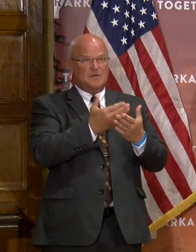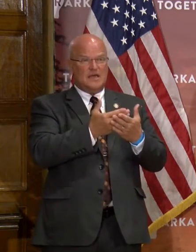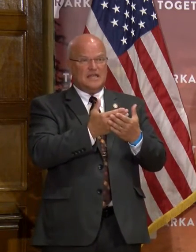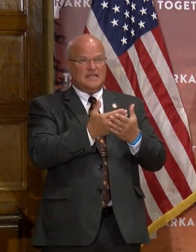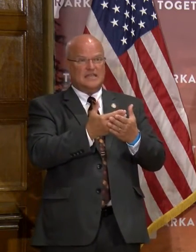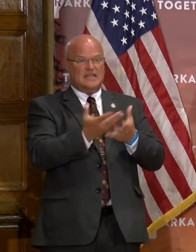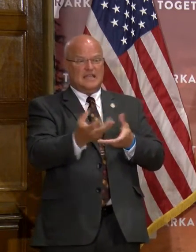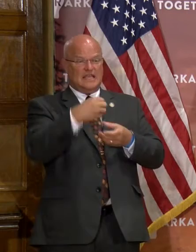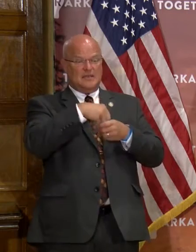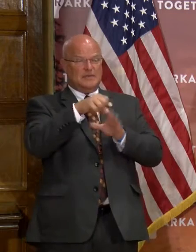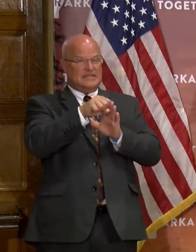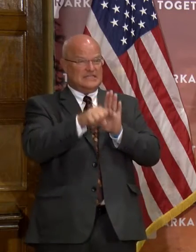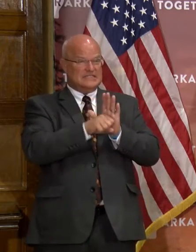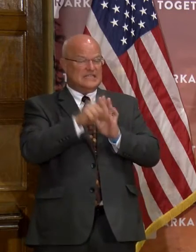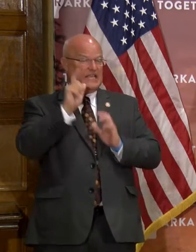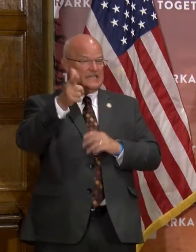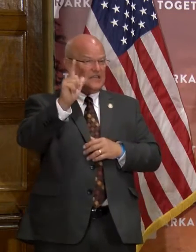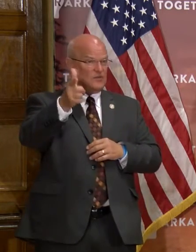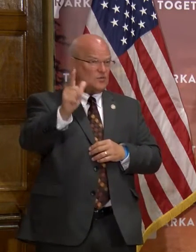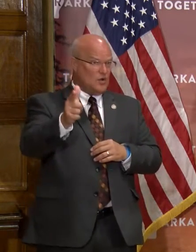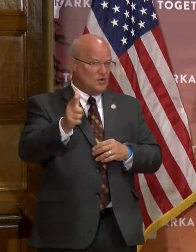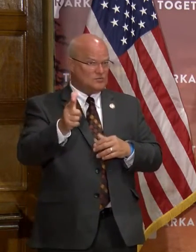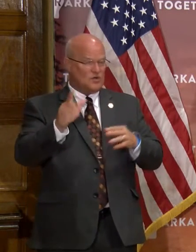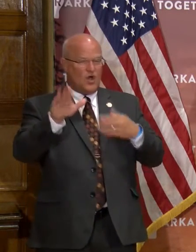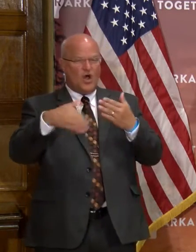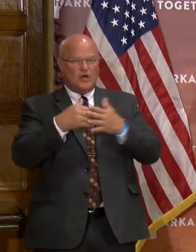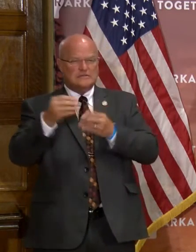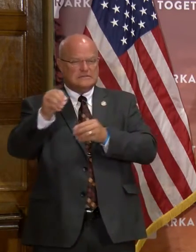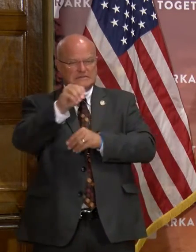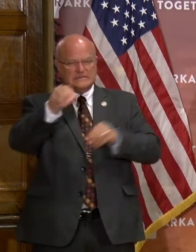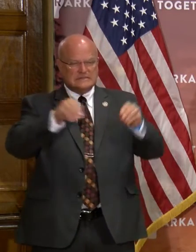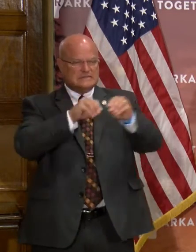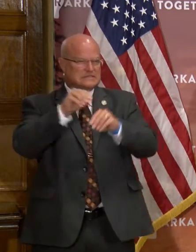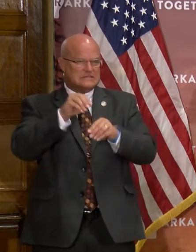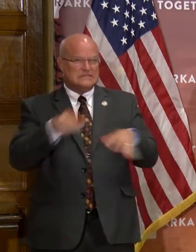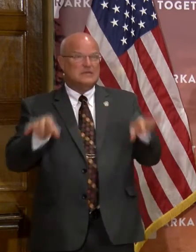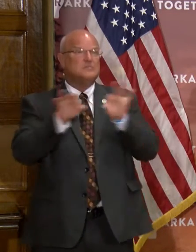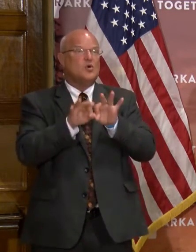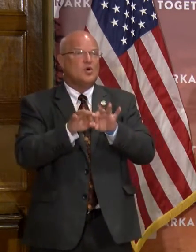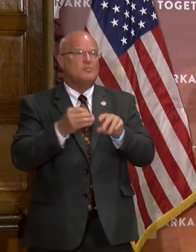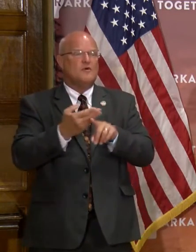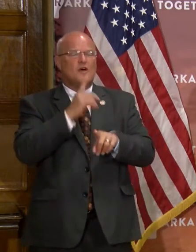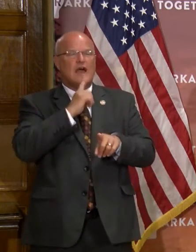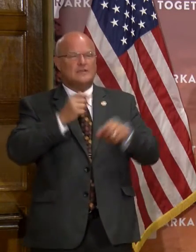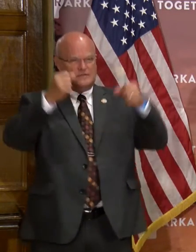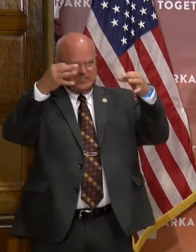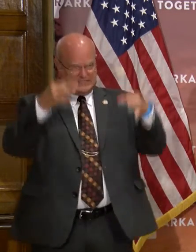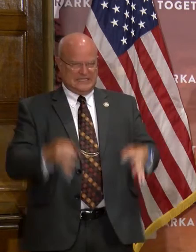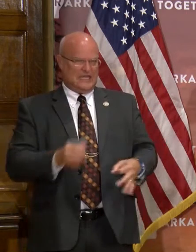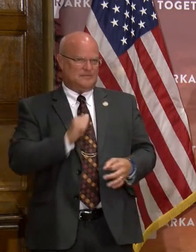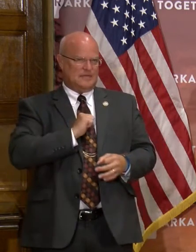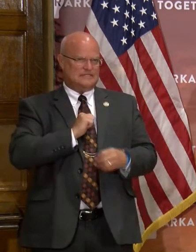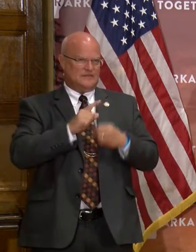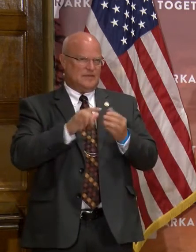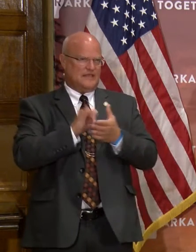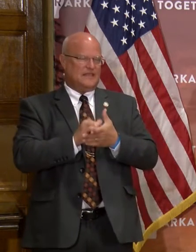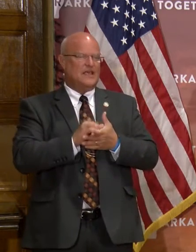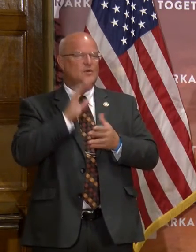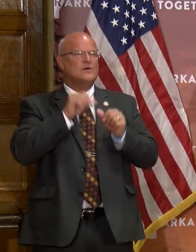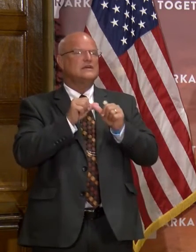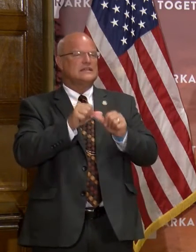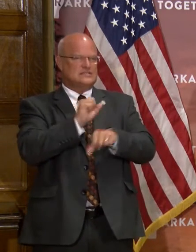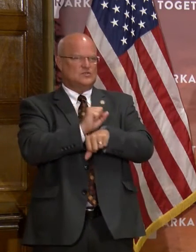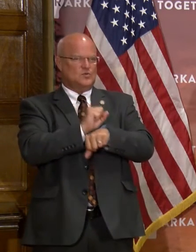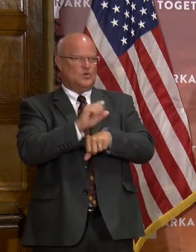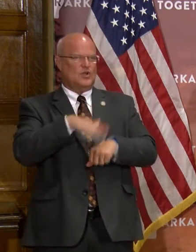funds coming to the state down the road? So all of those things are important before I actually make a decision on that, and we'll continue